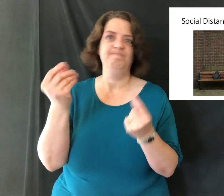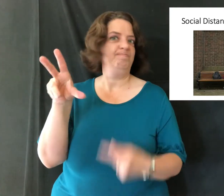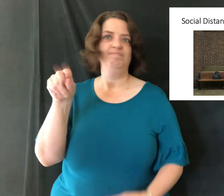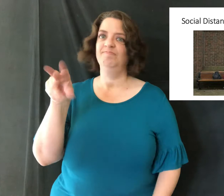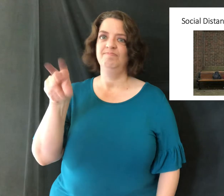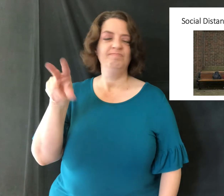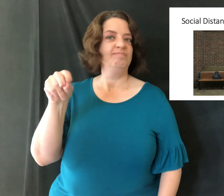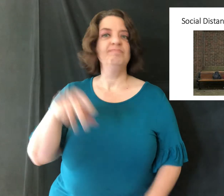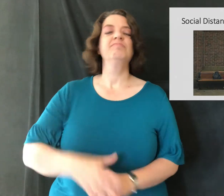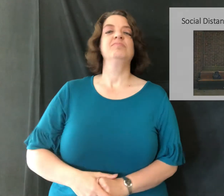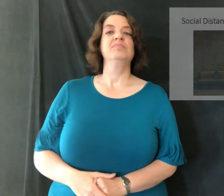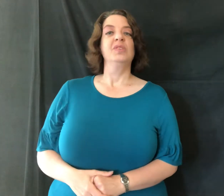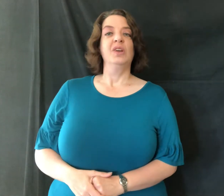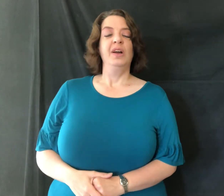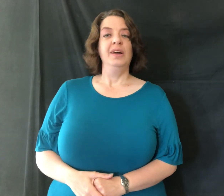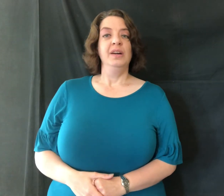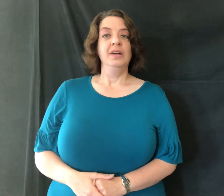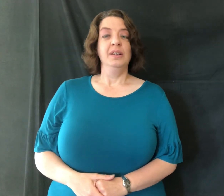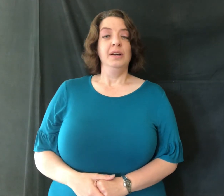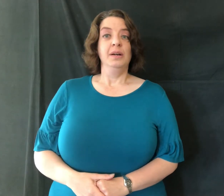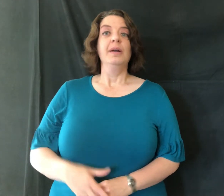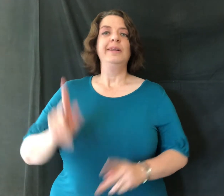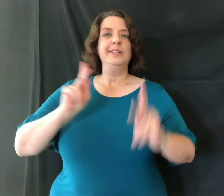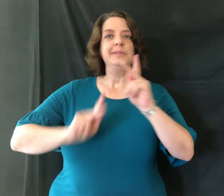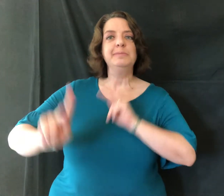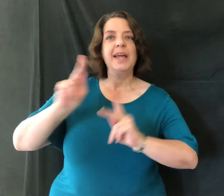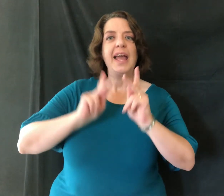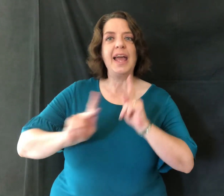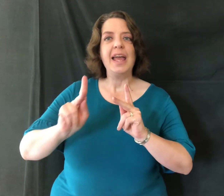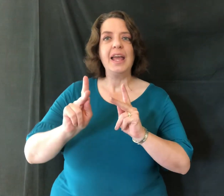tell you what to do? No, it does not.